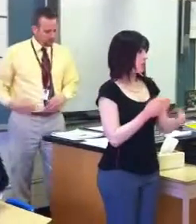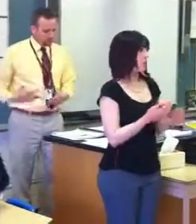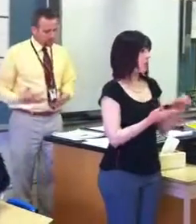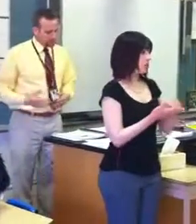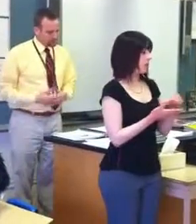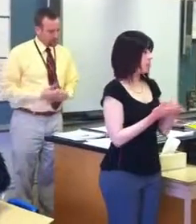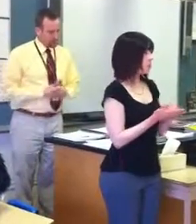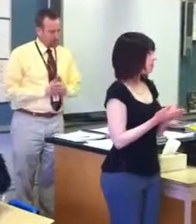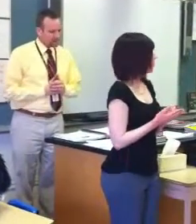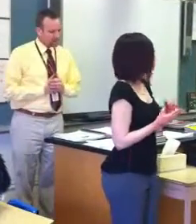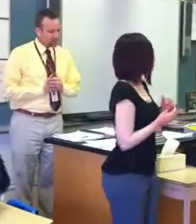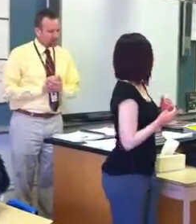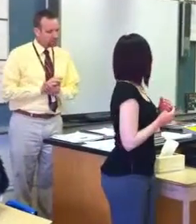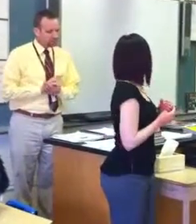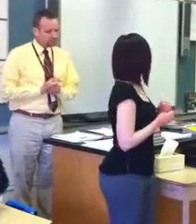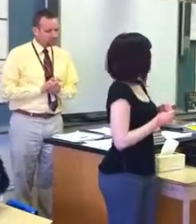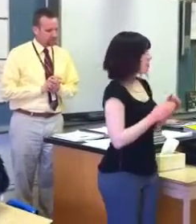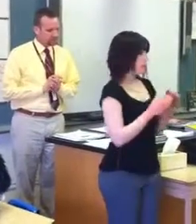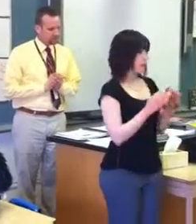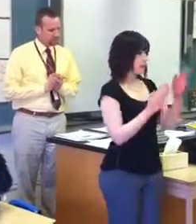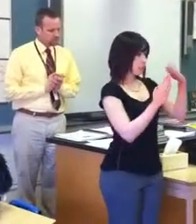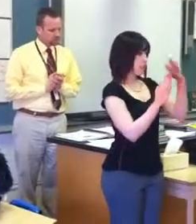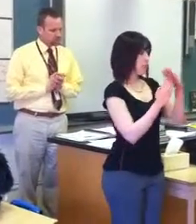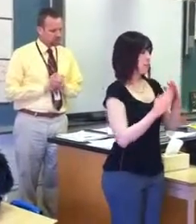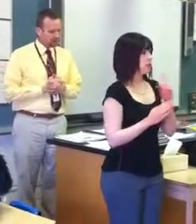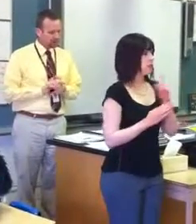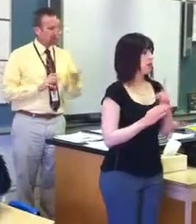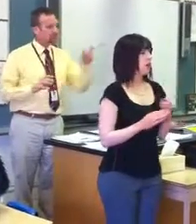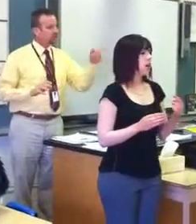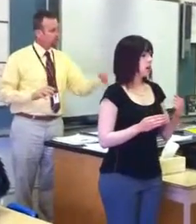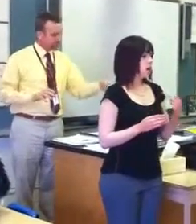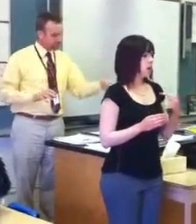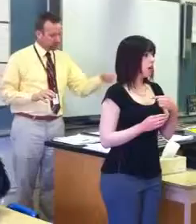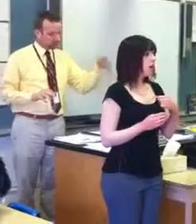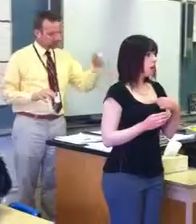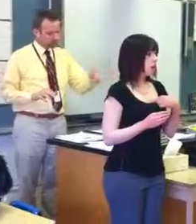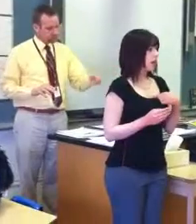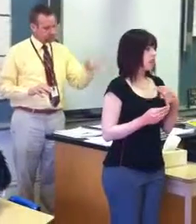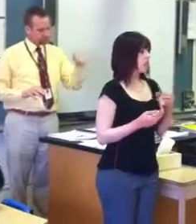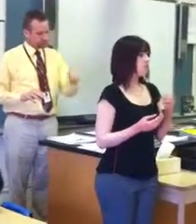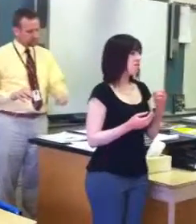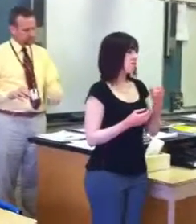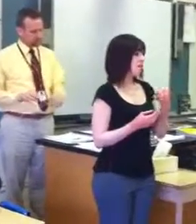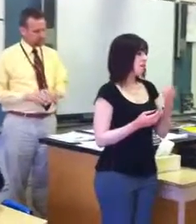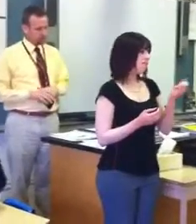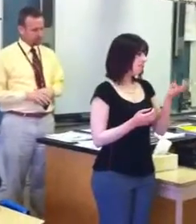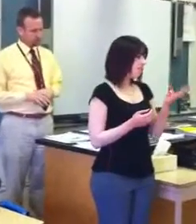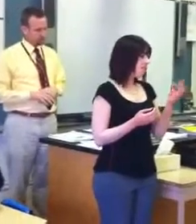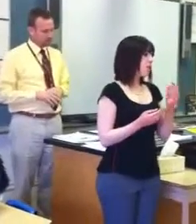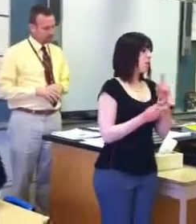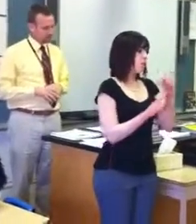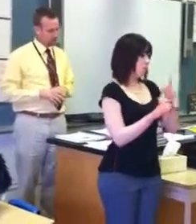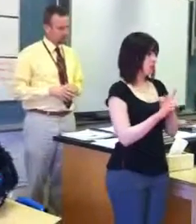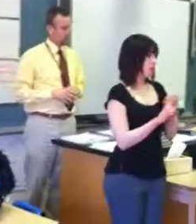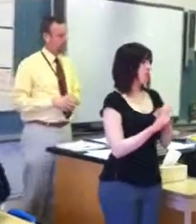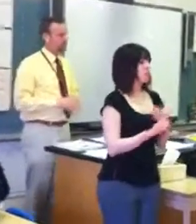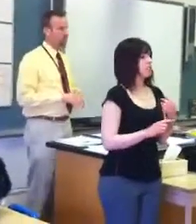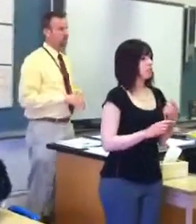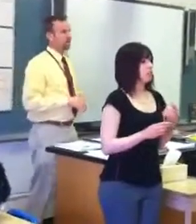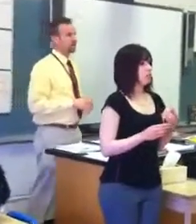At the top it said, I had a couple of months to get used to that idea, and during this last period at home, I was treated normal. He